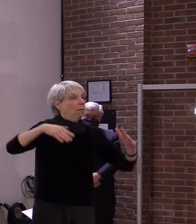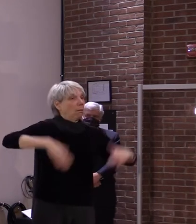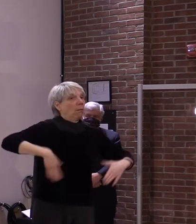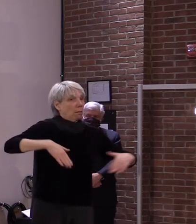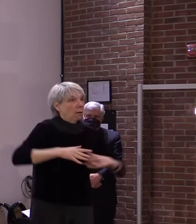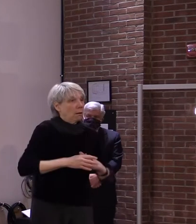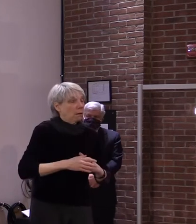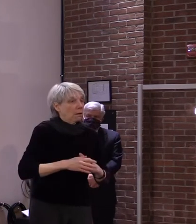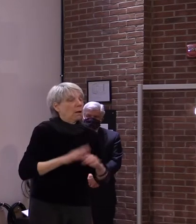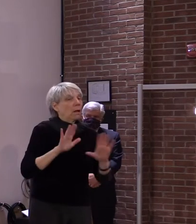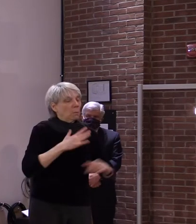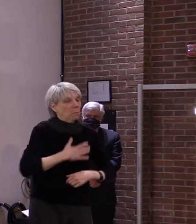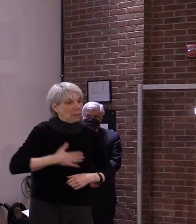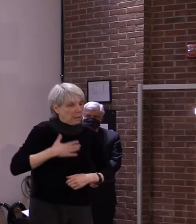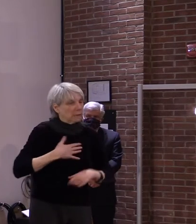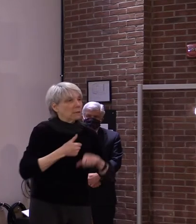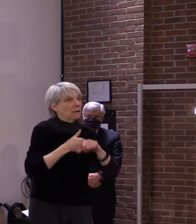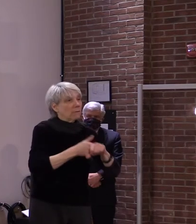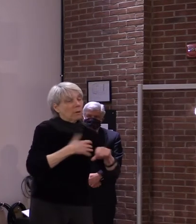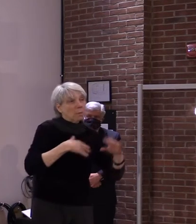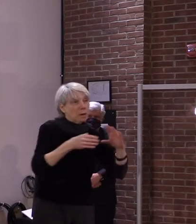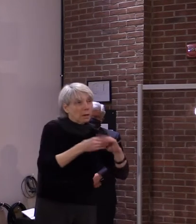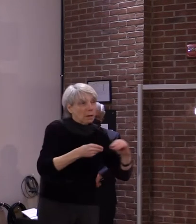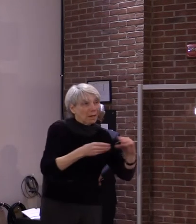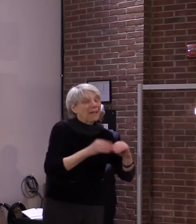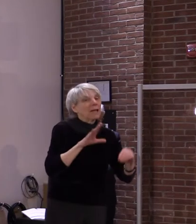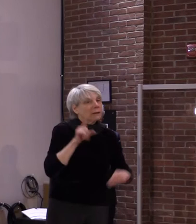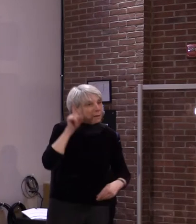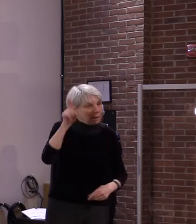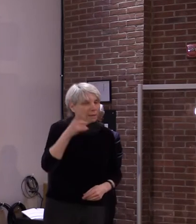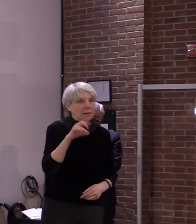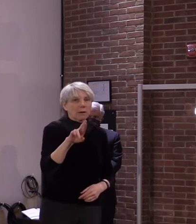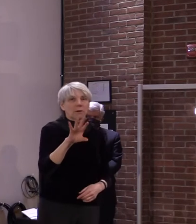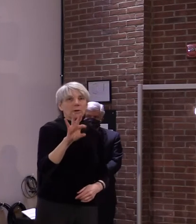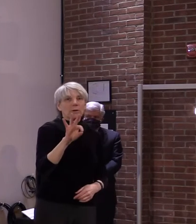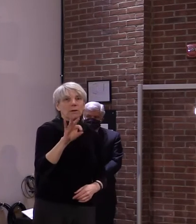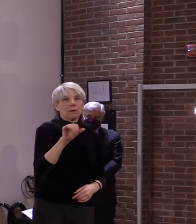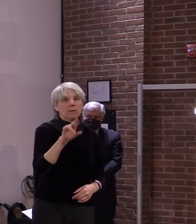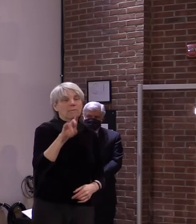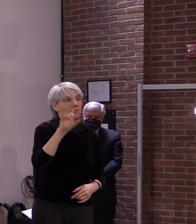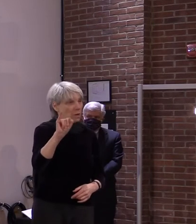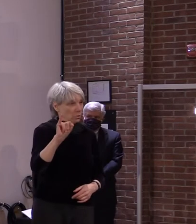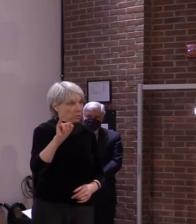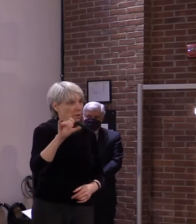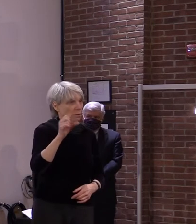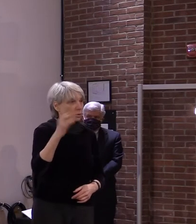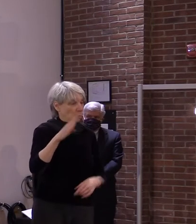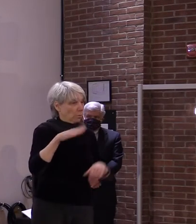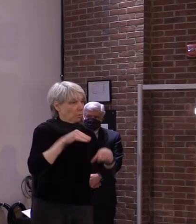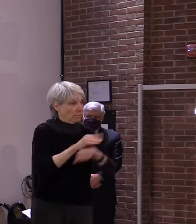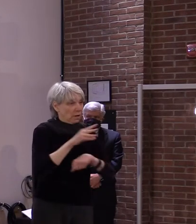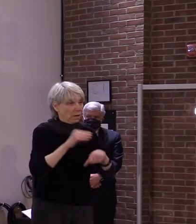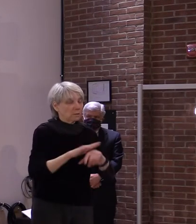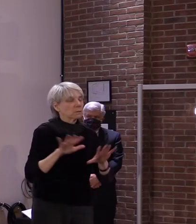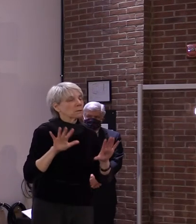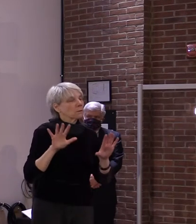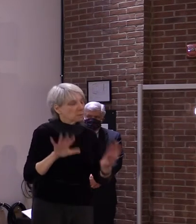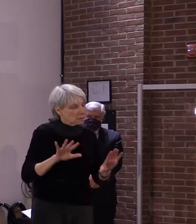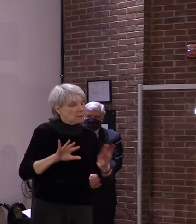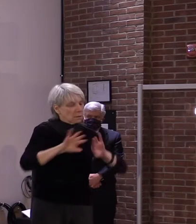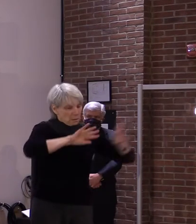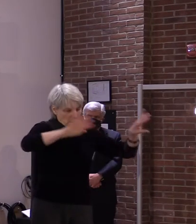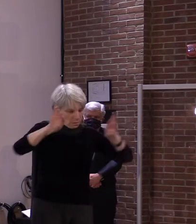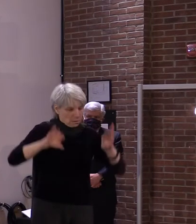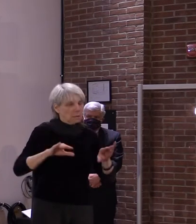following my and dr fauci's super bowl sunday advice and just say st lay low at least this time